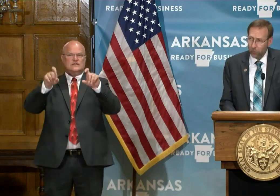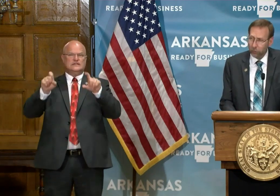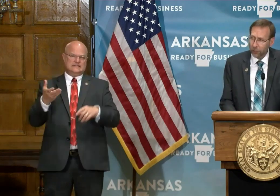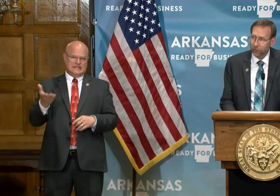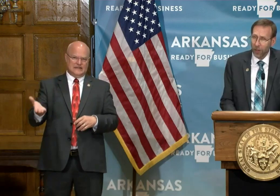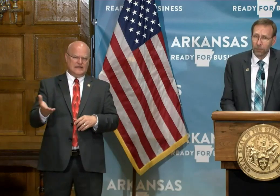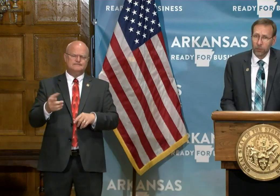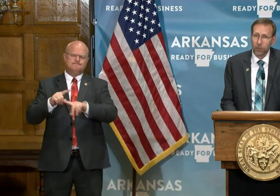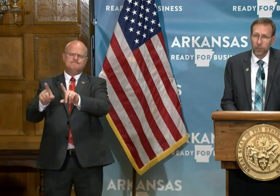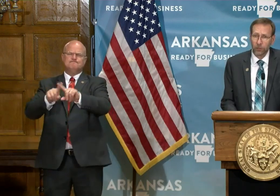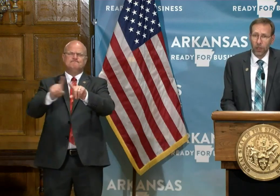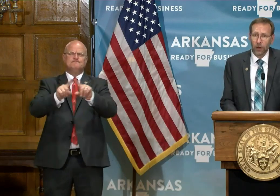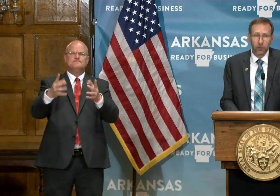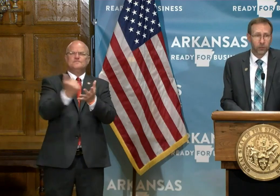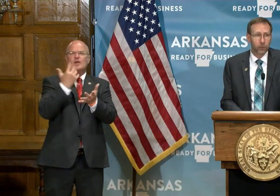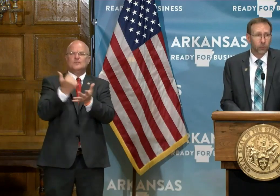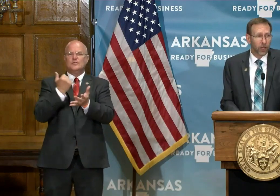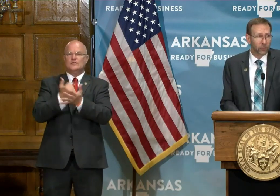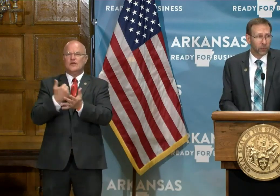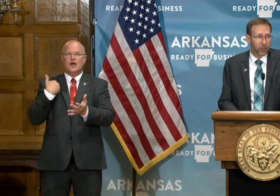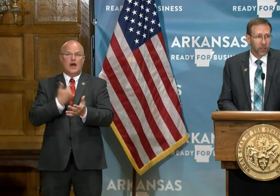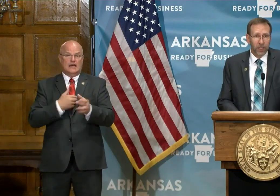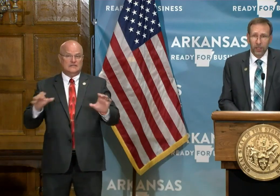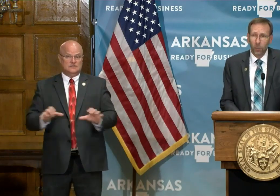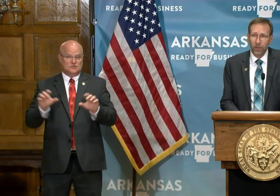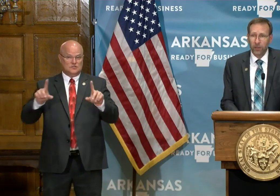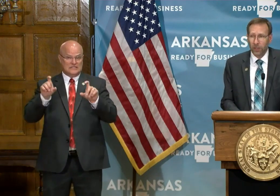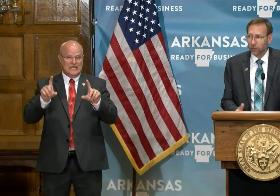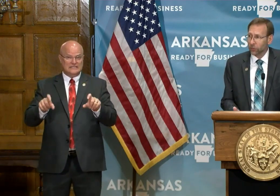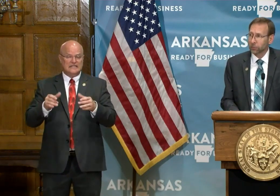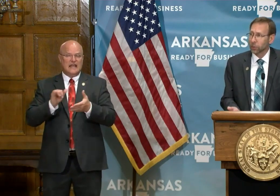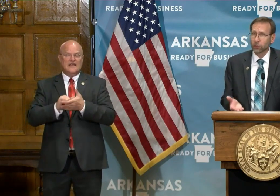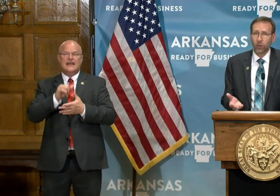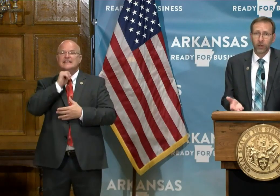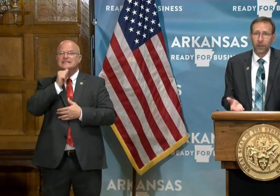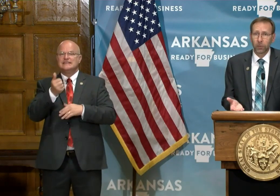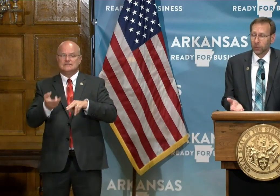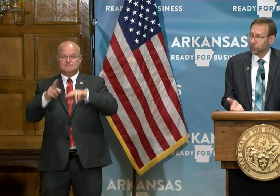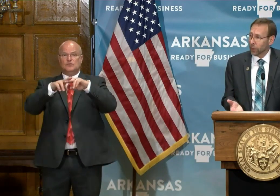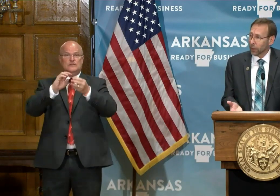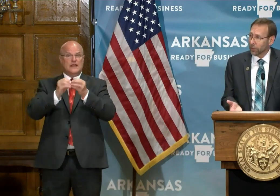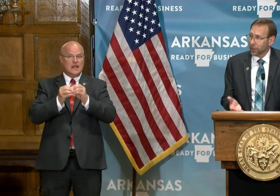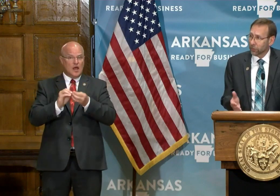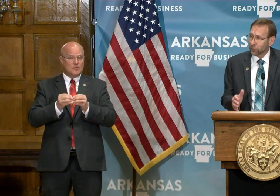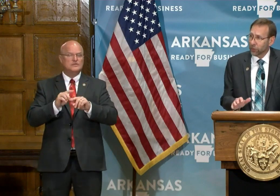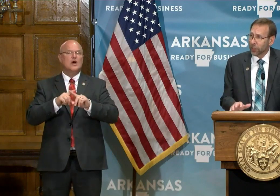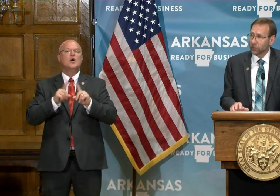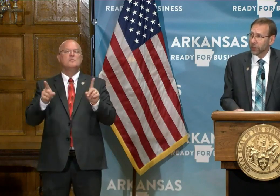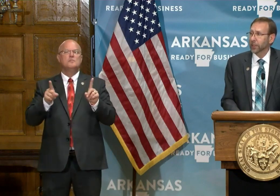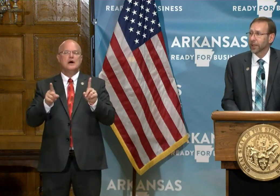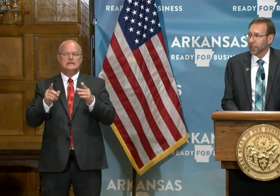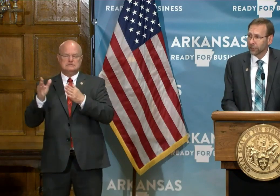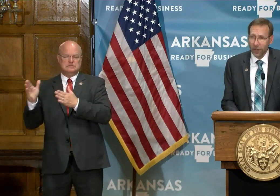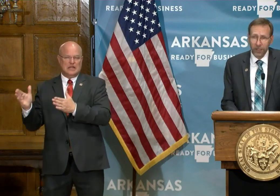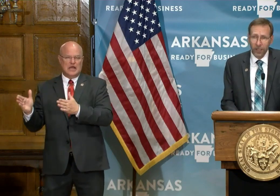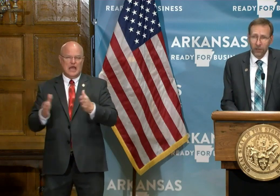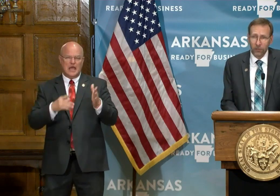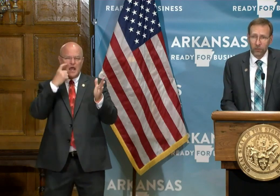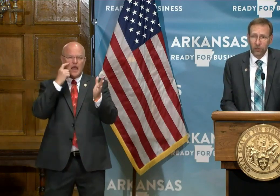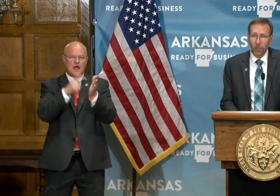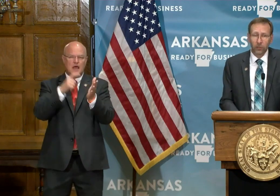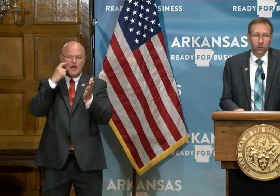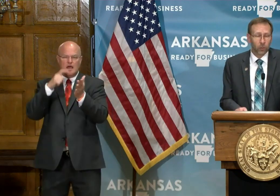testing there. So there's lots of opportunities for us to do testing in a way that doesn't just boost our numbers, but is strategic in